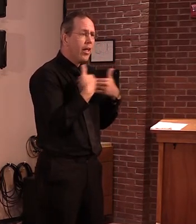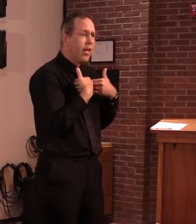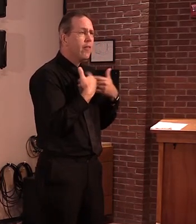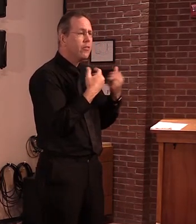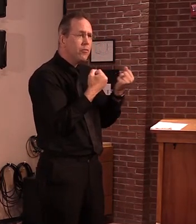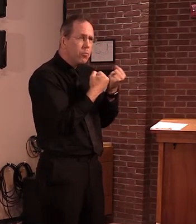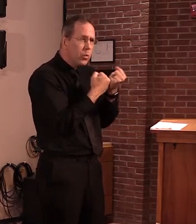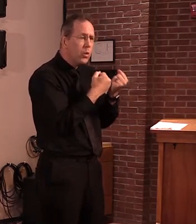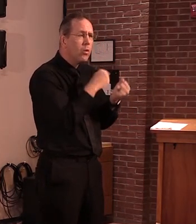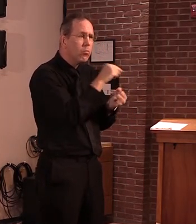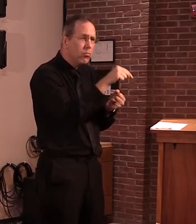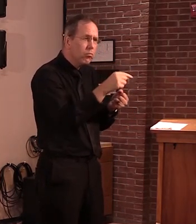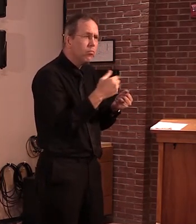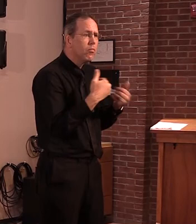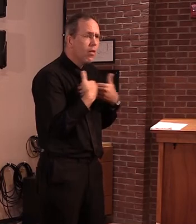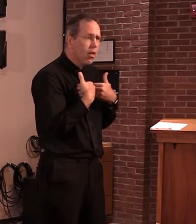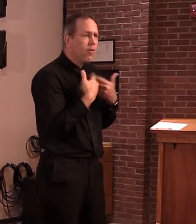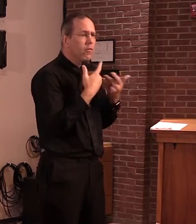staff.